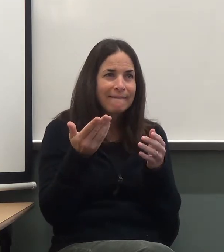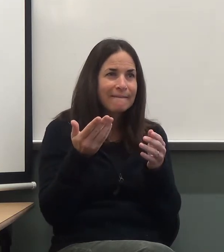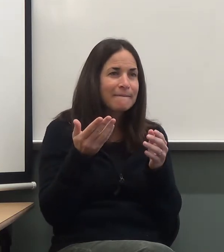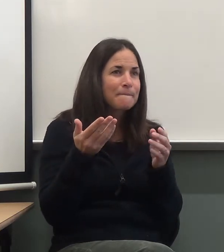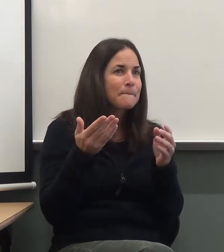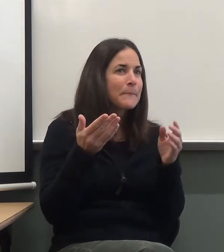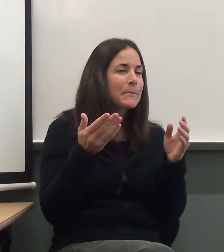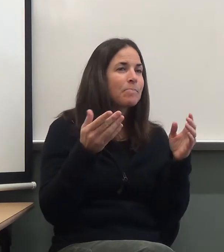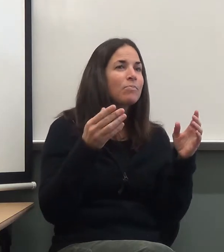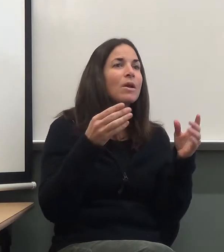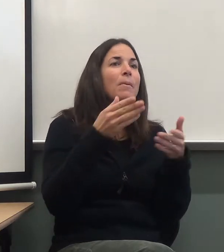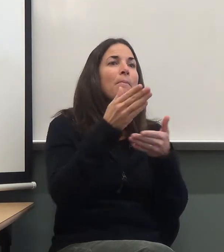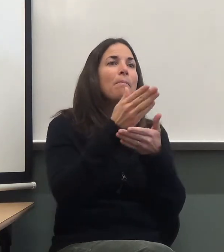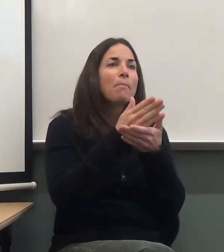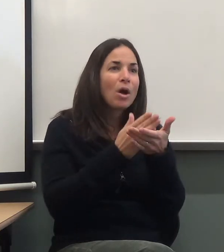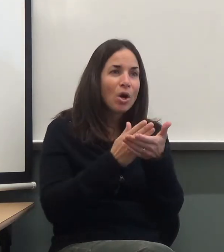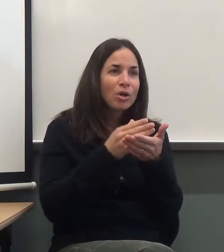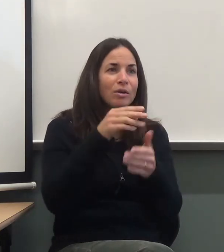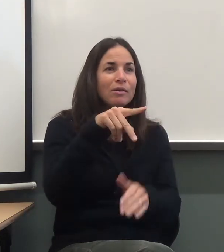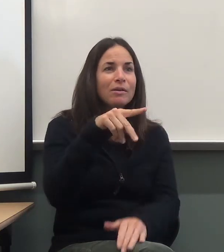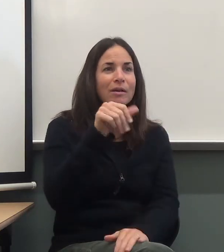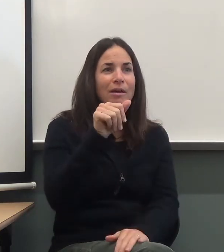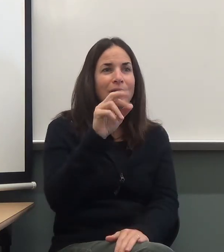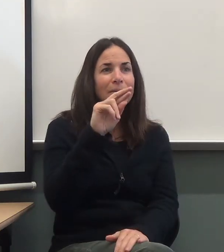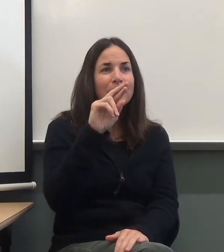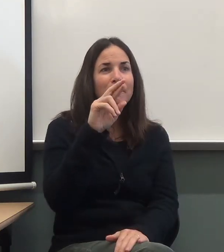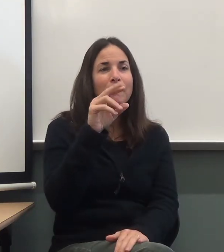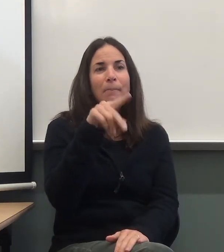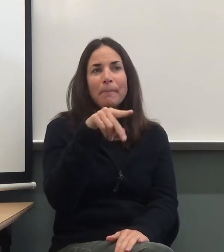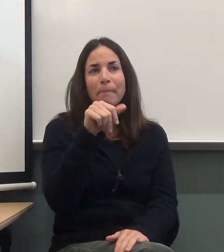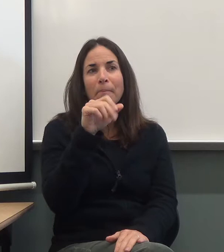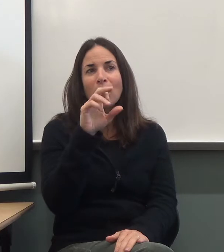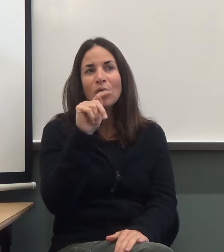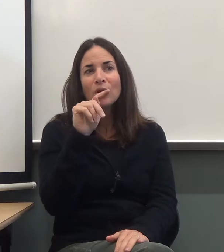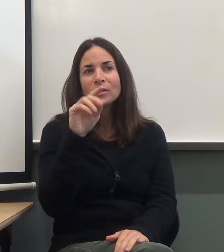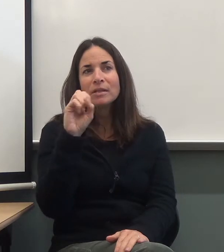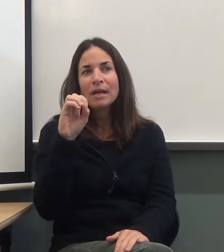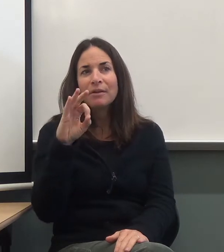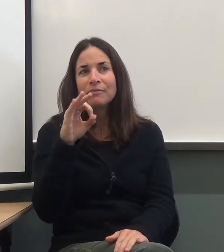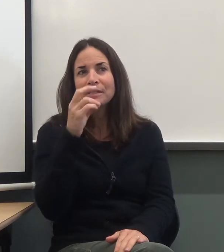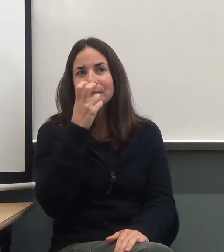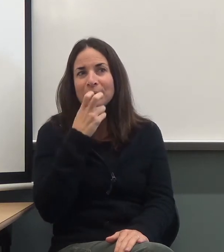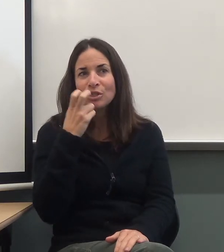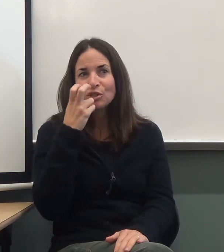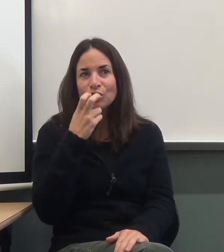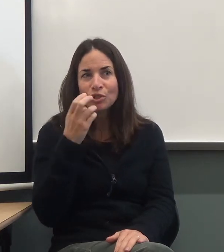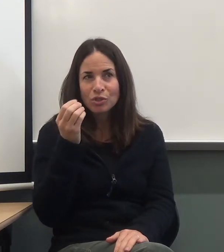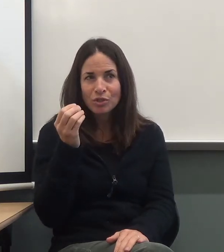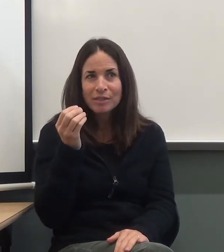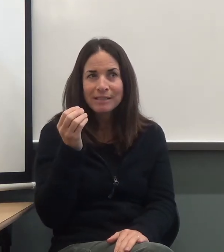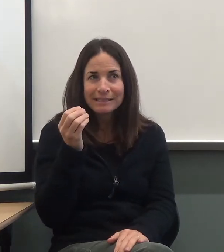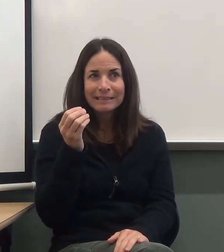No, parts of speech, you guys. Parts of speech. What do we use to connect? Speech. This is what we learned at the beginning. Parts of speech.